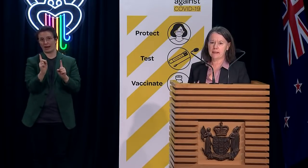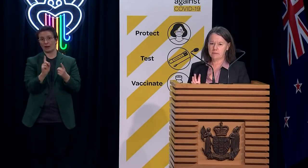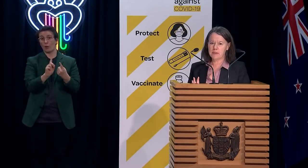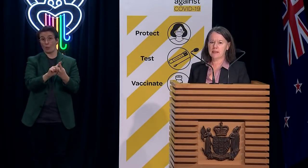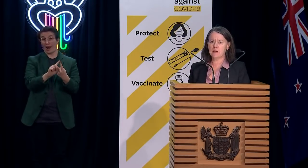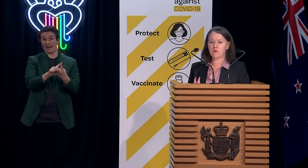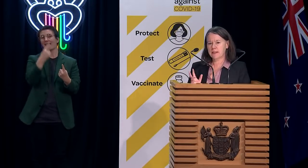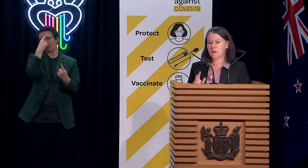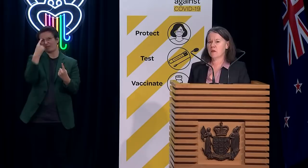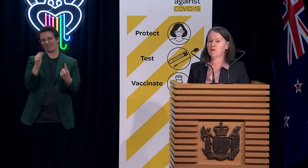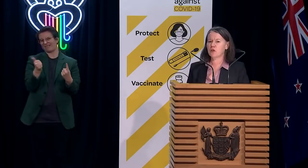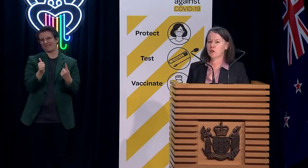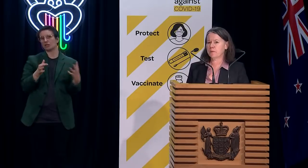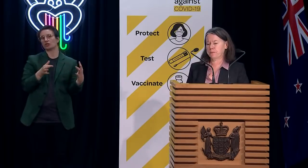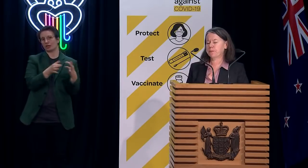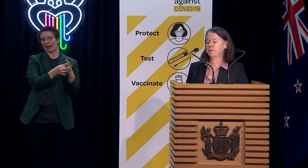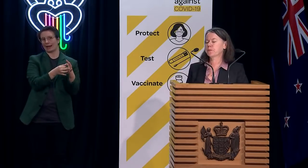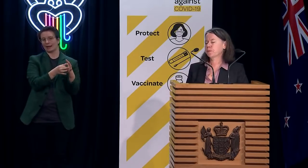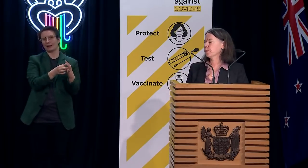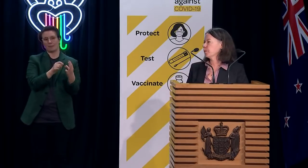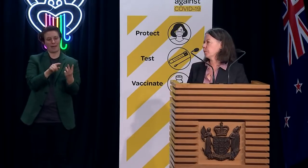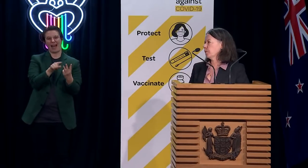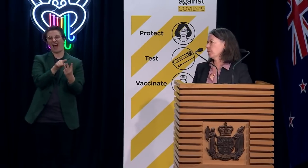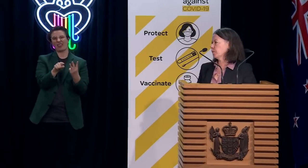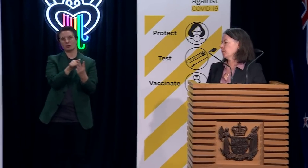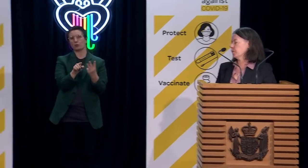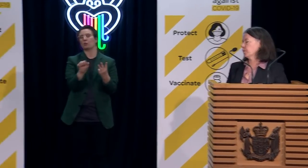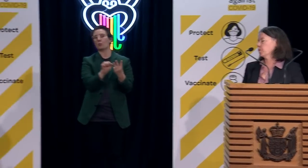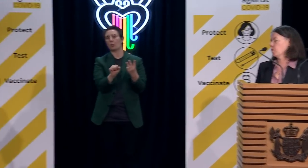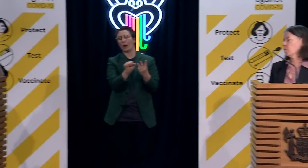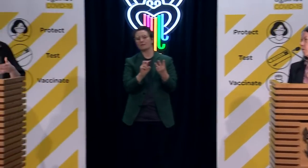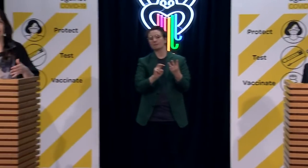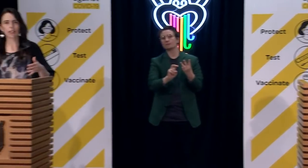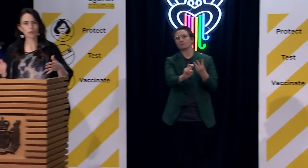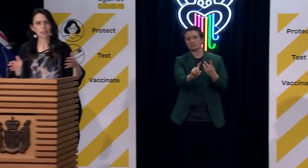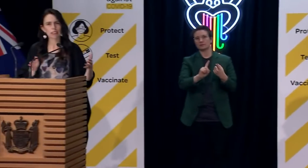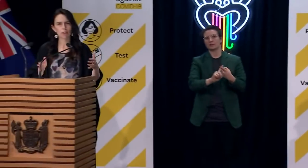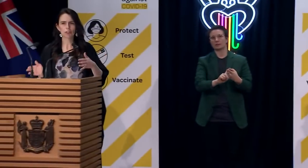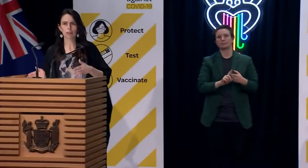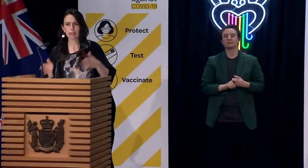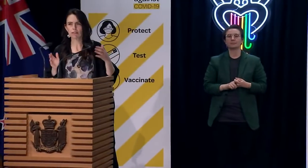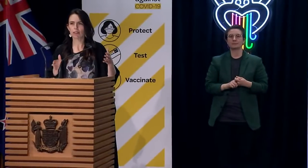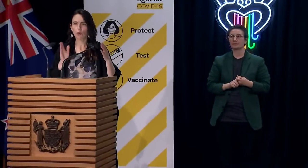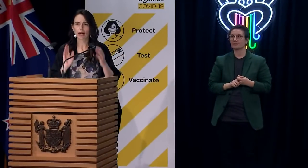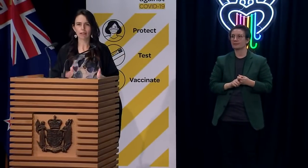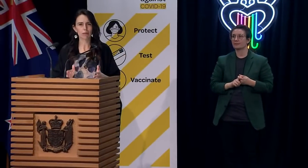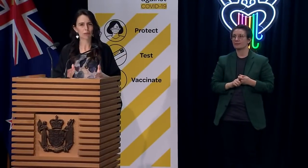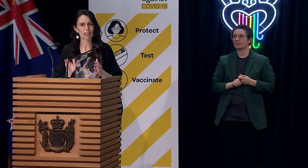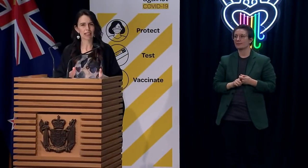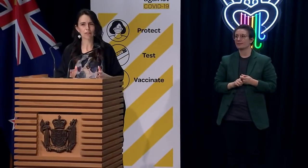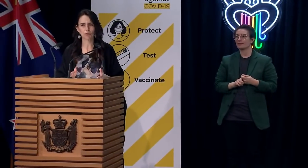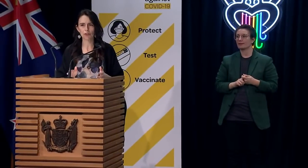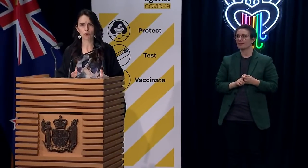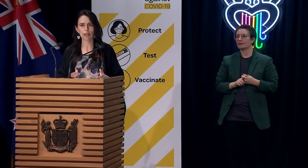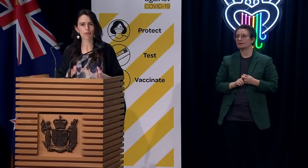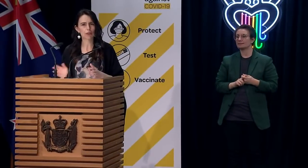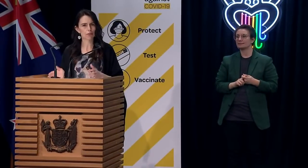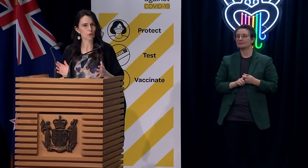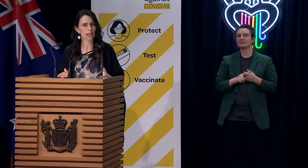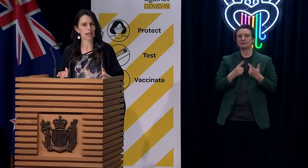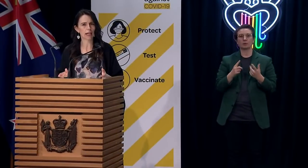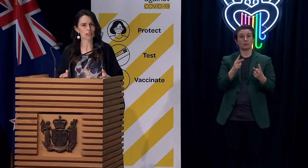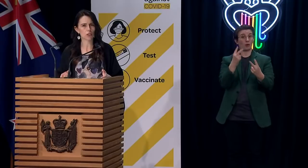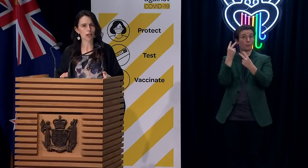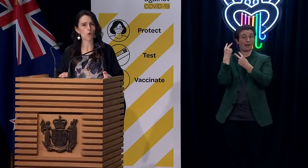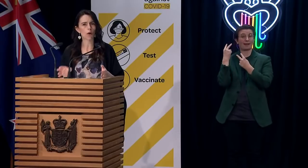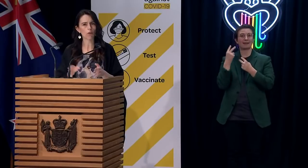already linked, tend to have linked to the other two. Yep. So the only difficulty, of course, we are, you'll see that retrospectively we'll get them, and within that first 24